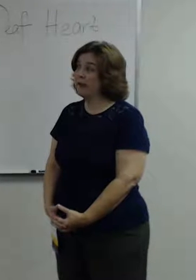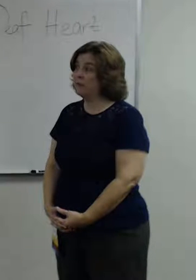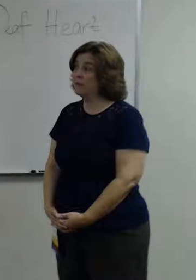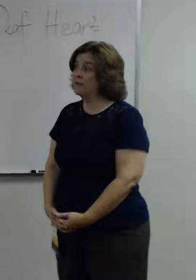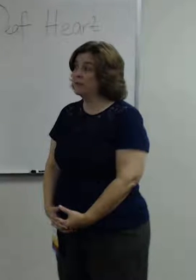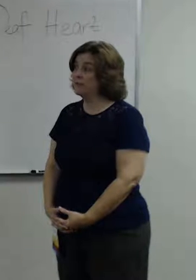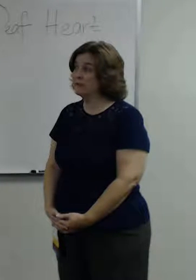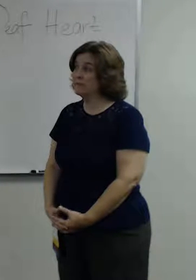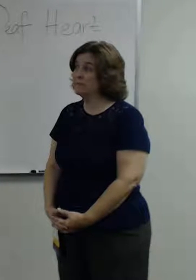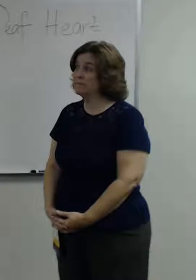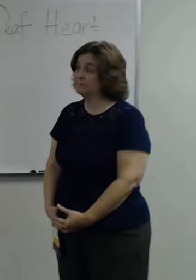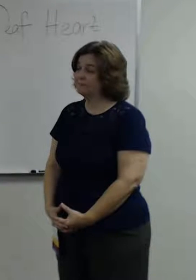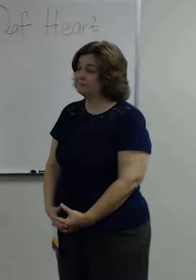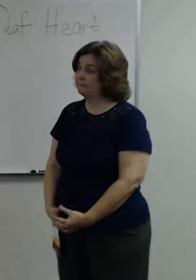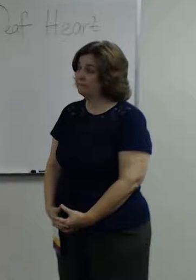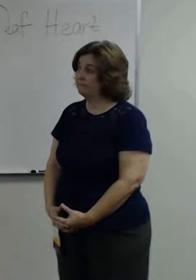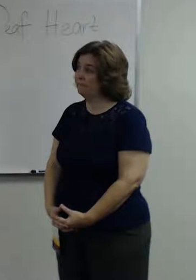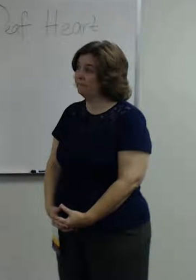our services